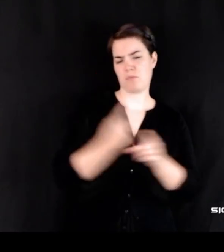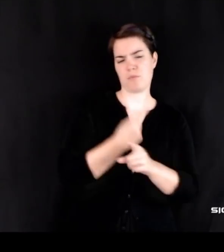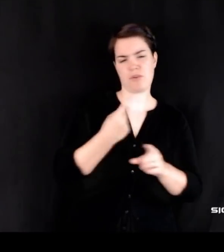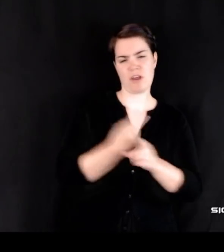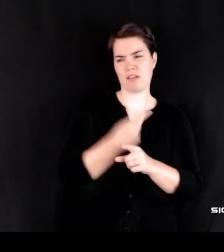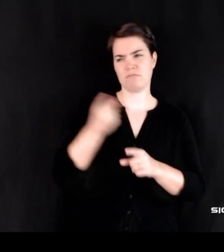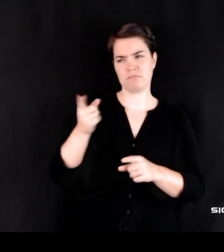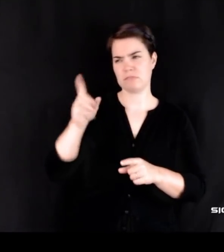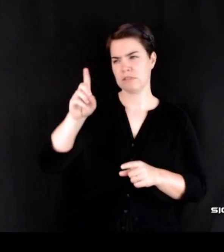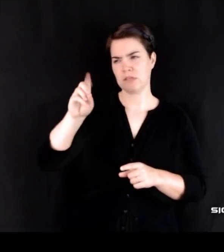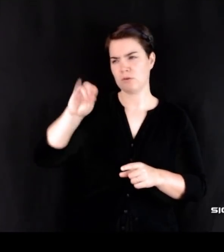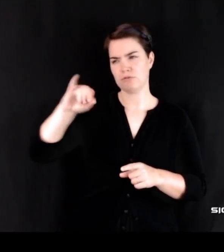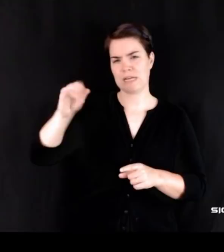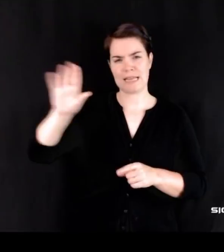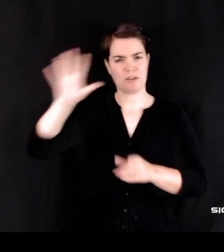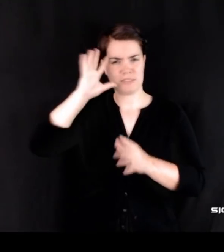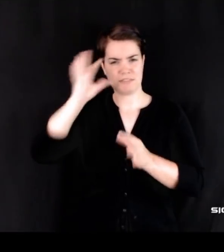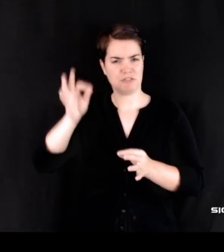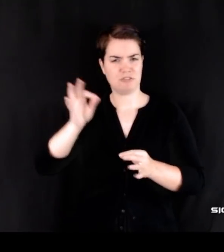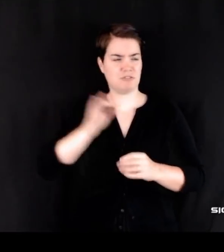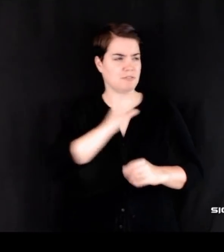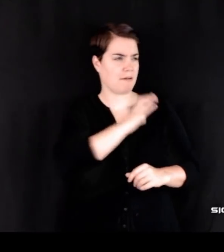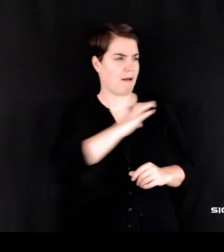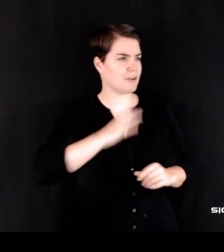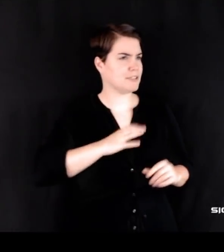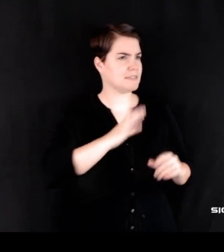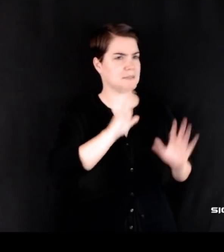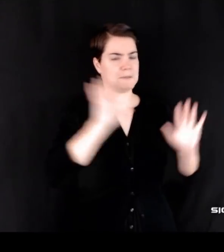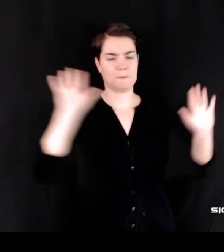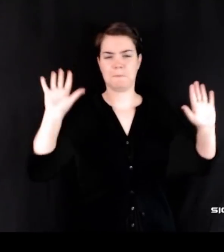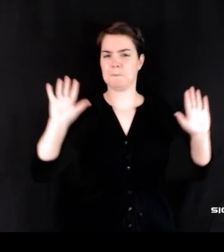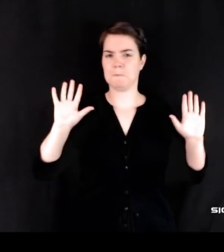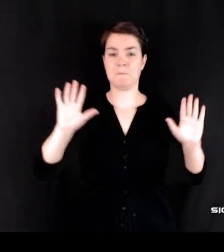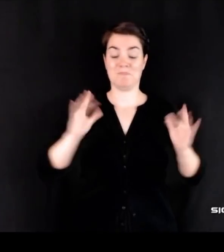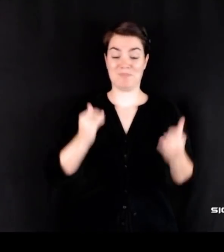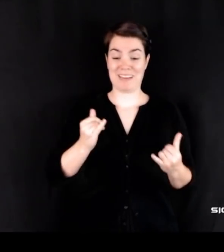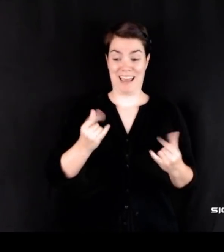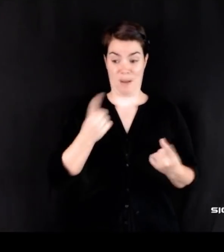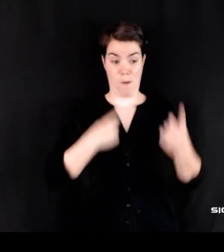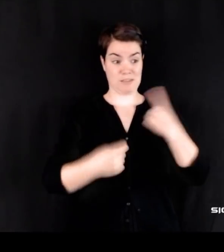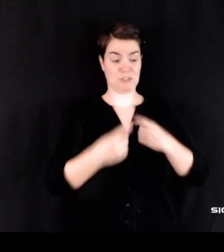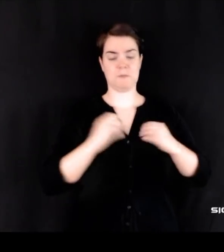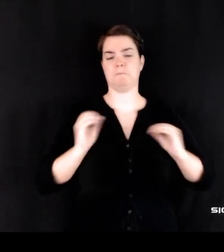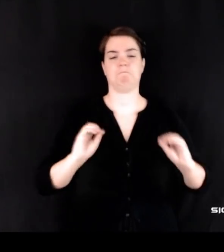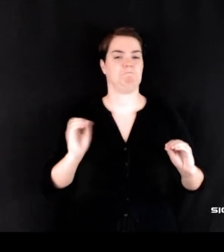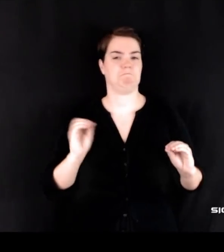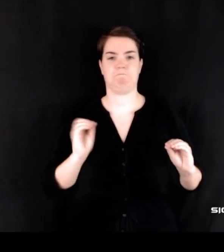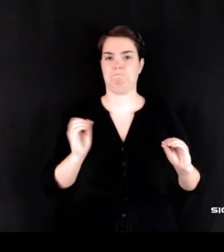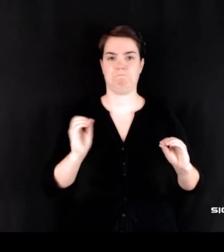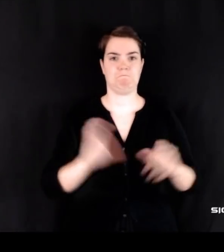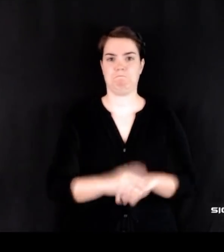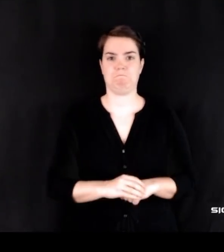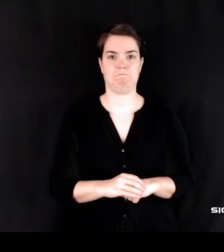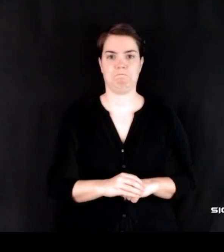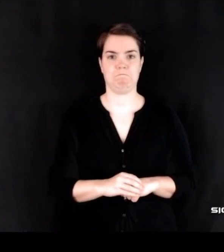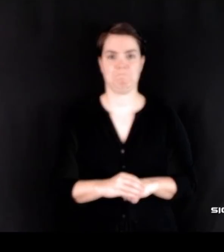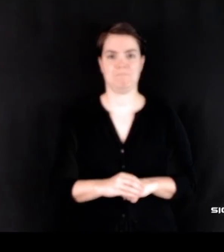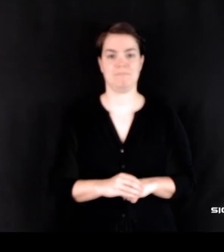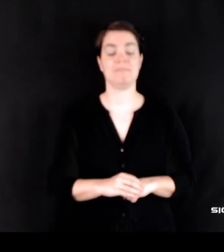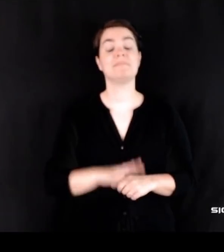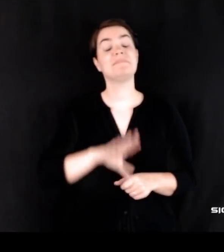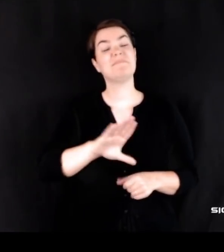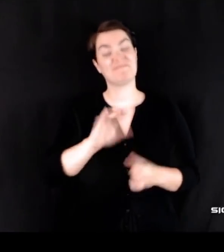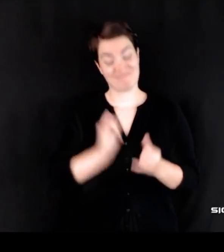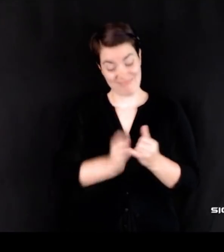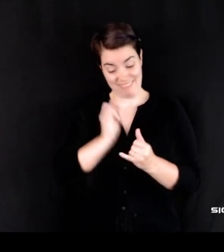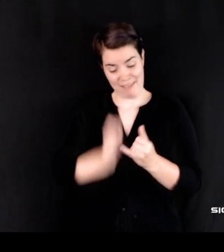Justice Department or Congress. And it's for that reason I will not be taking questions today as well. Now, before I step